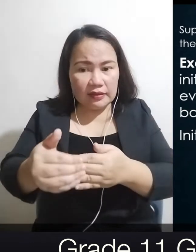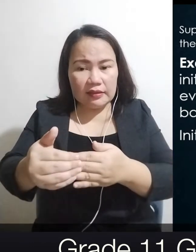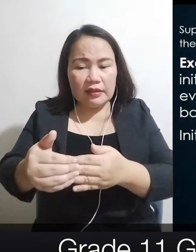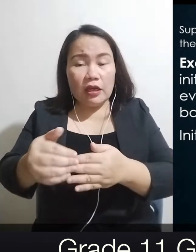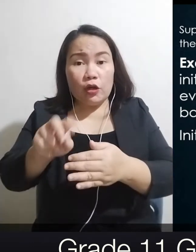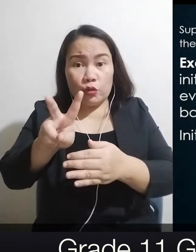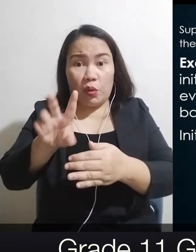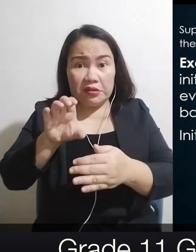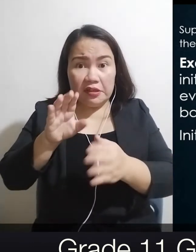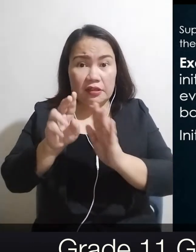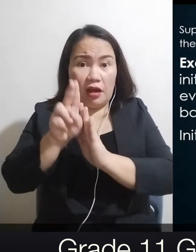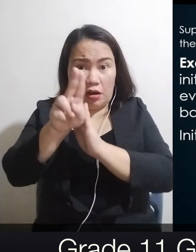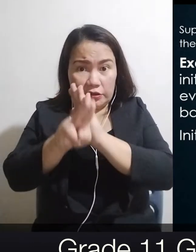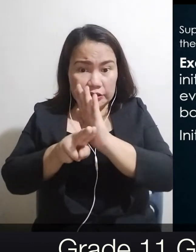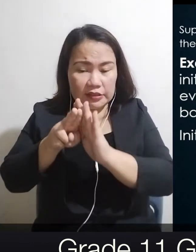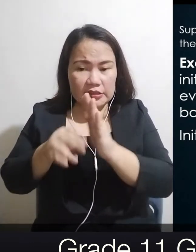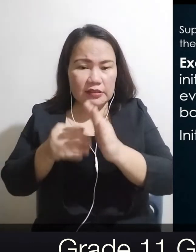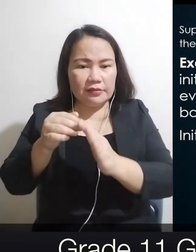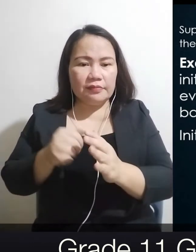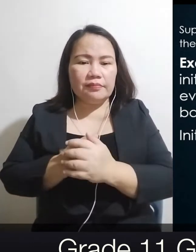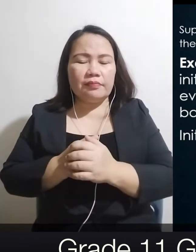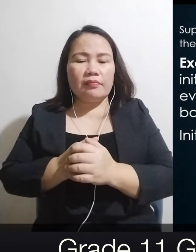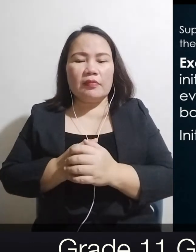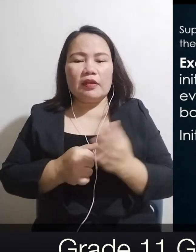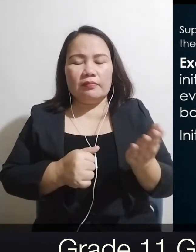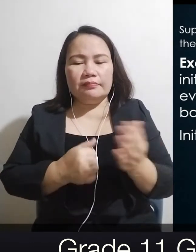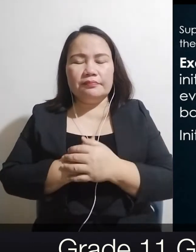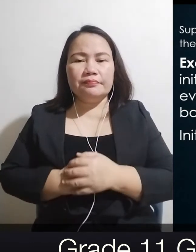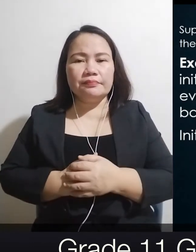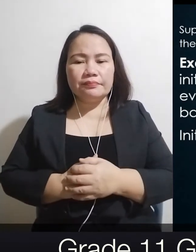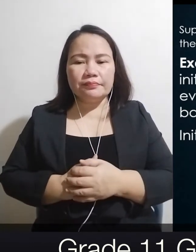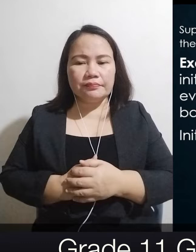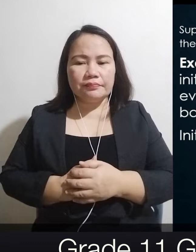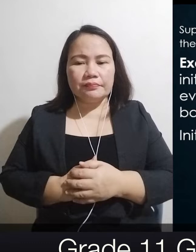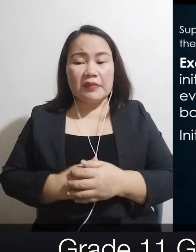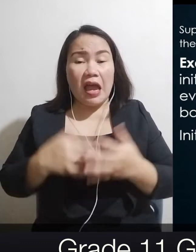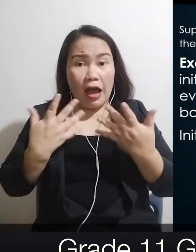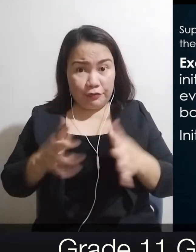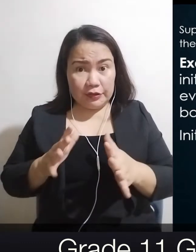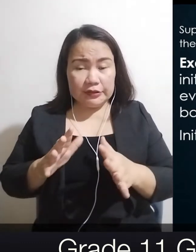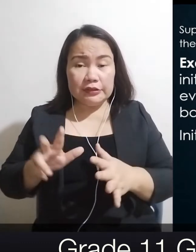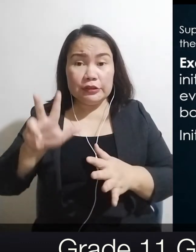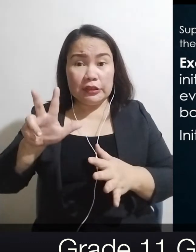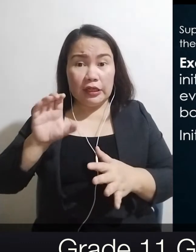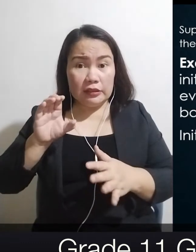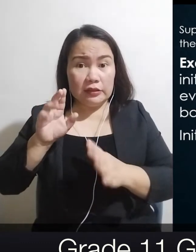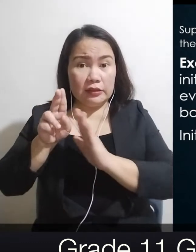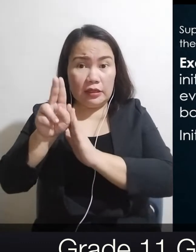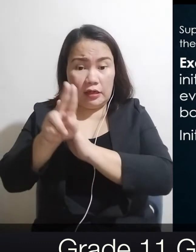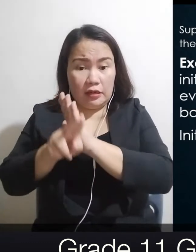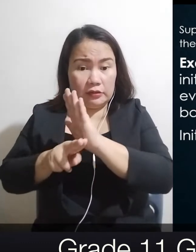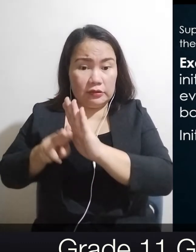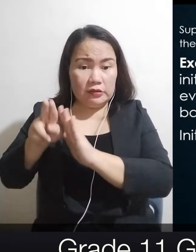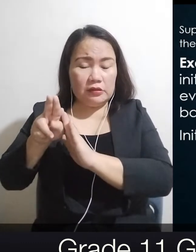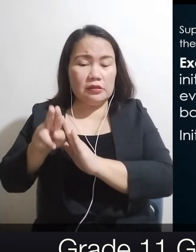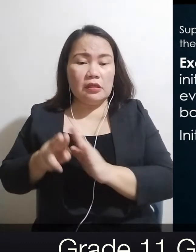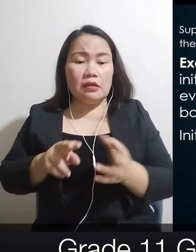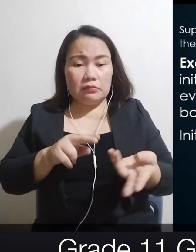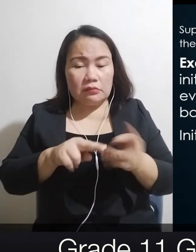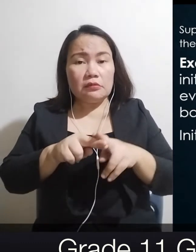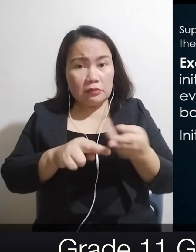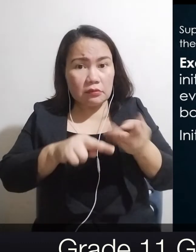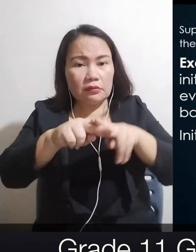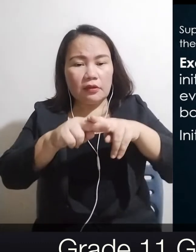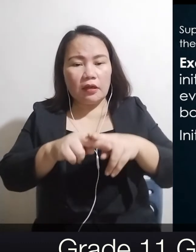magiging 80 na. So 2 squared, that is 4, times 2, that is 80. After 300 hours, so dodoble naman